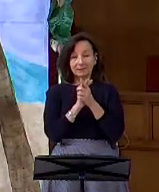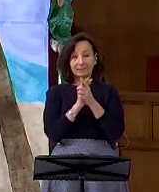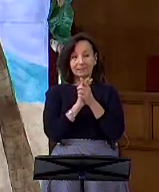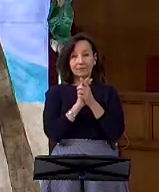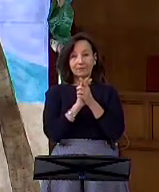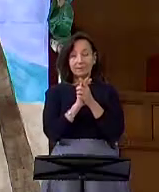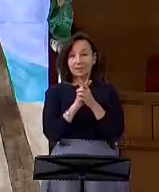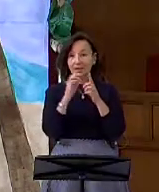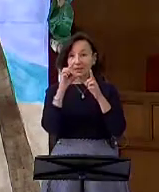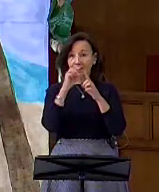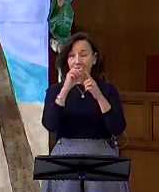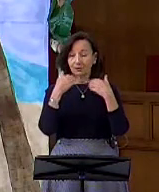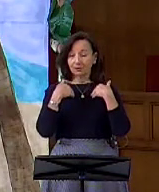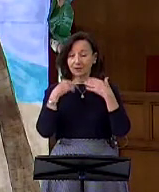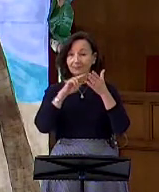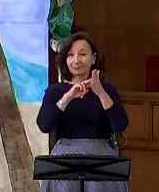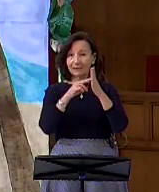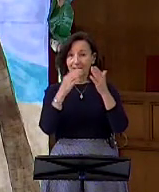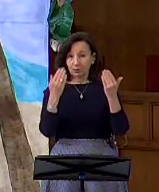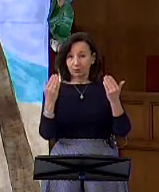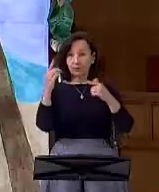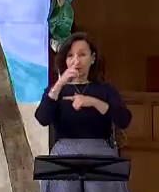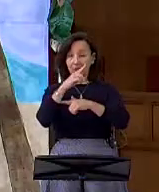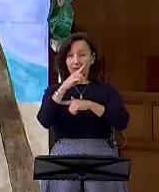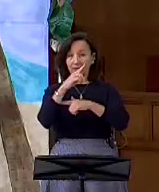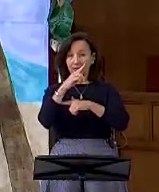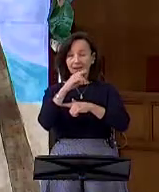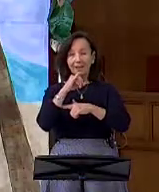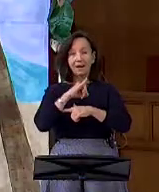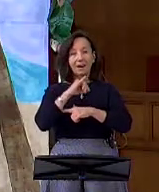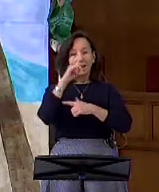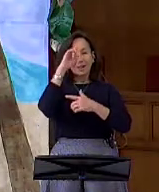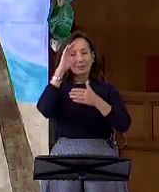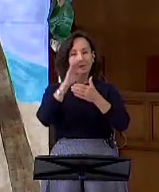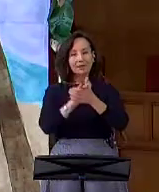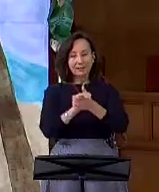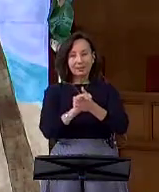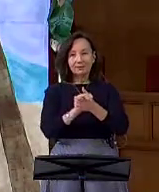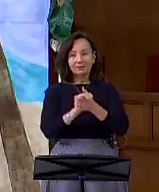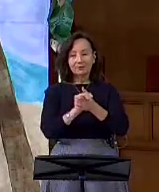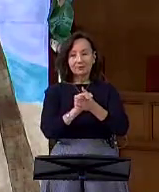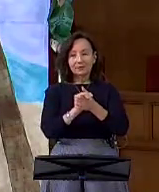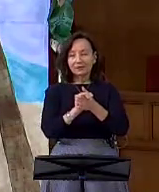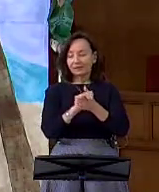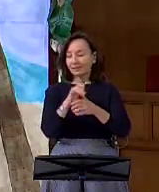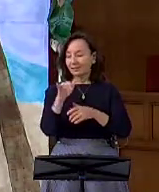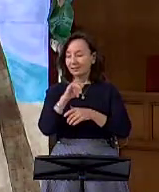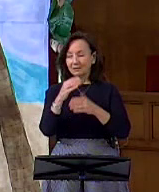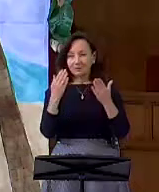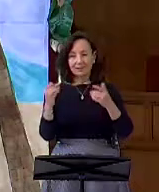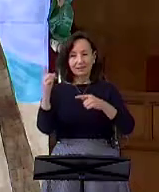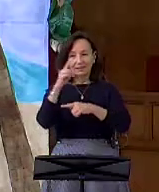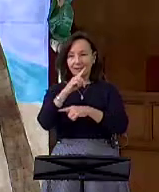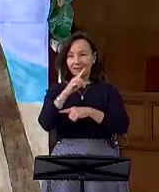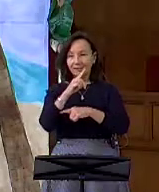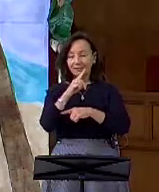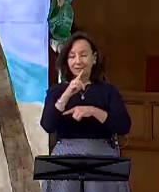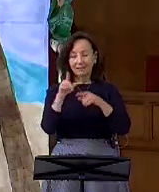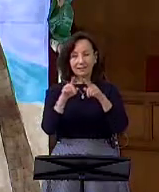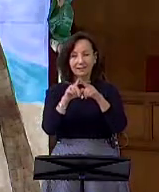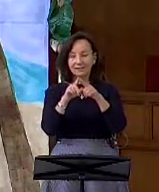Do his words have meaning today? I believe they're just as relevant today as the day that he put